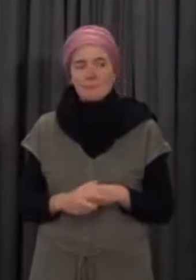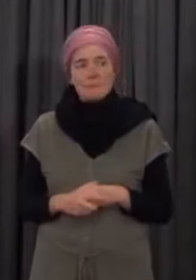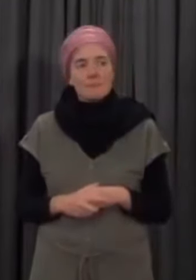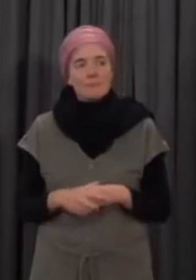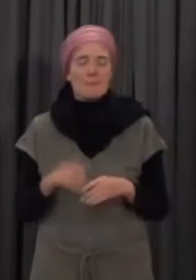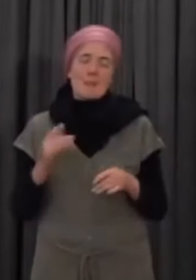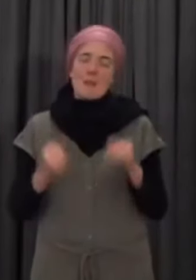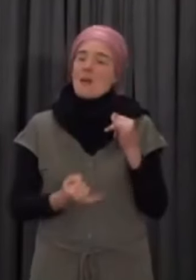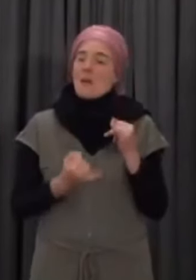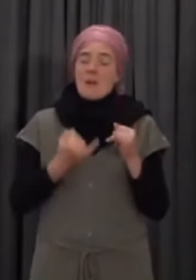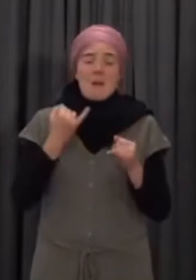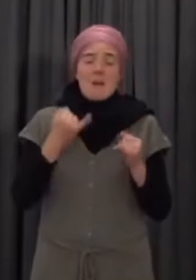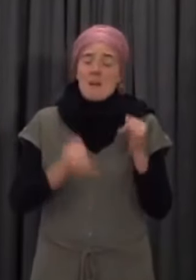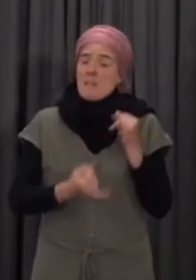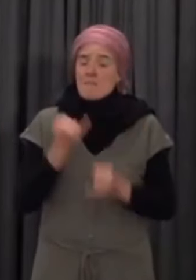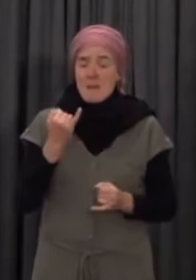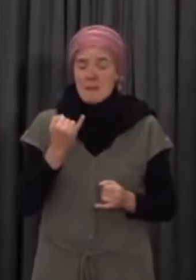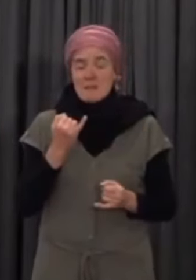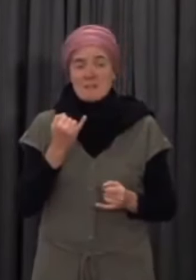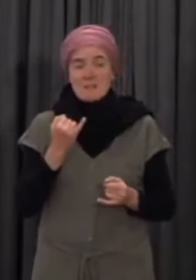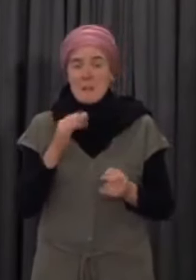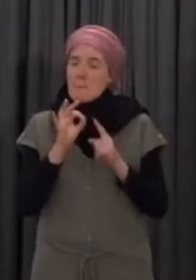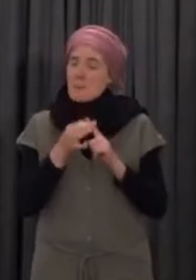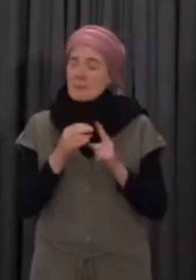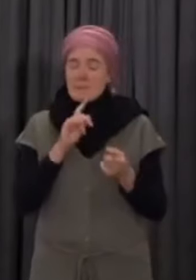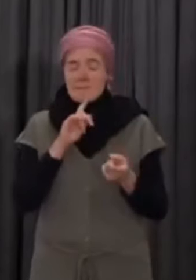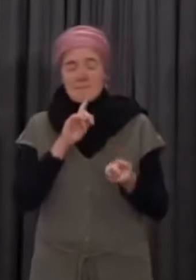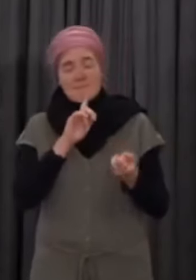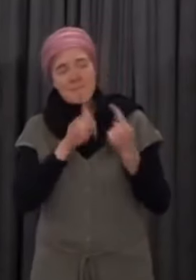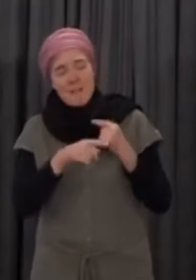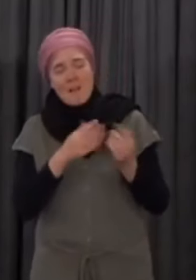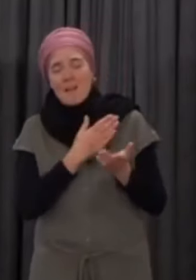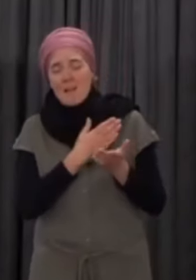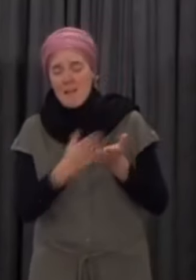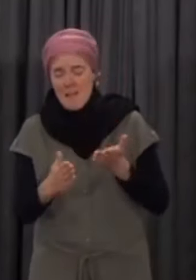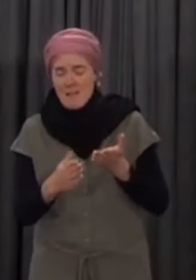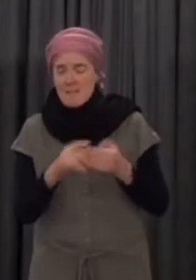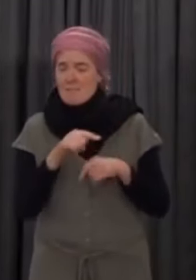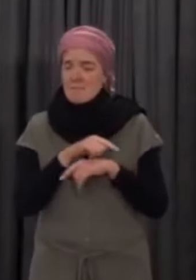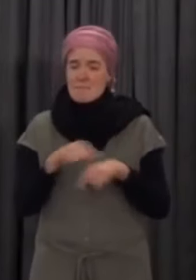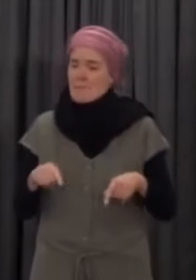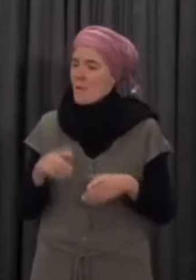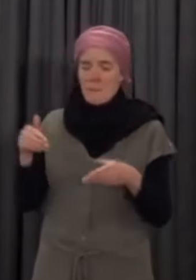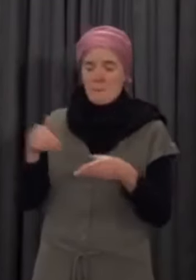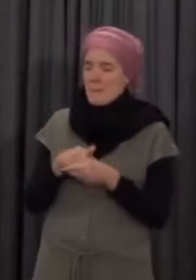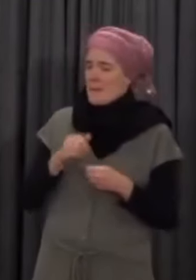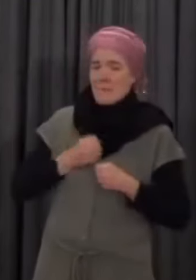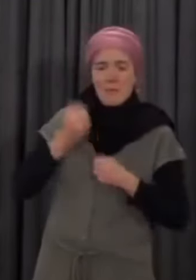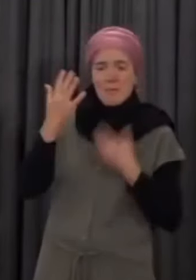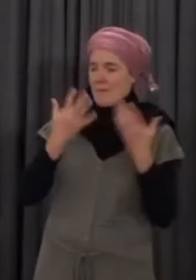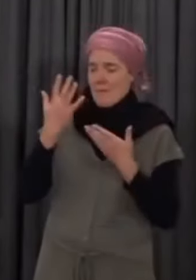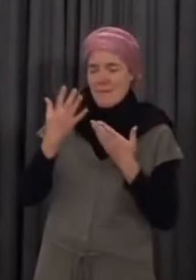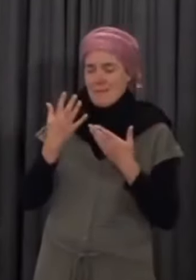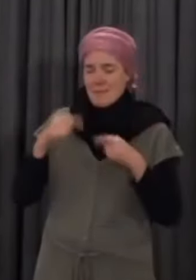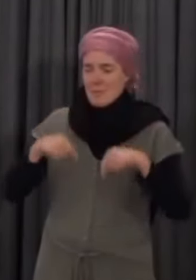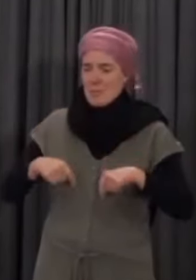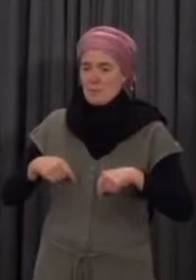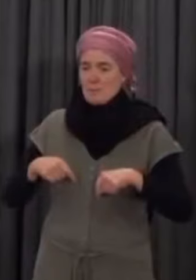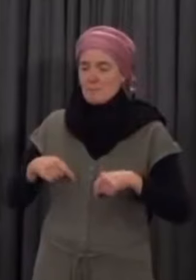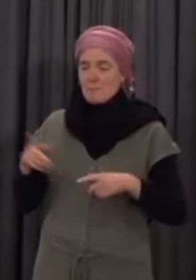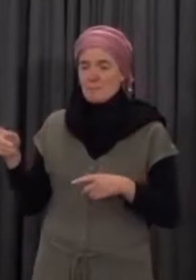be clear that that plays no part whatsoever in our thinking here, nor do I think it plays a part in the thinking of the